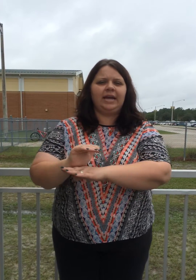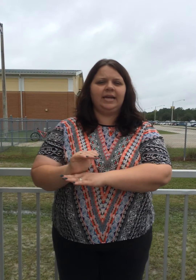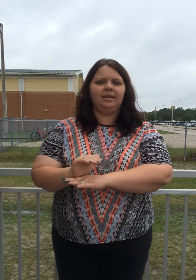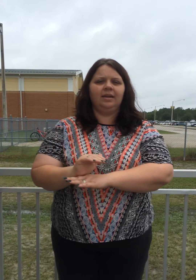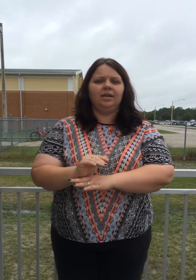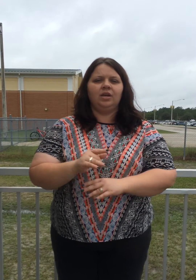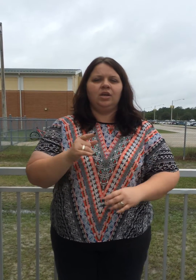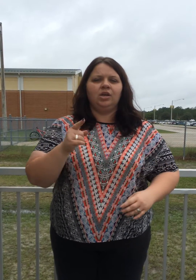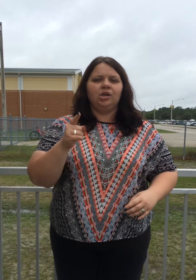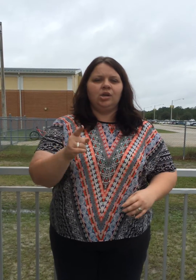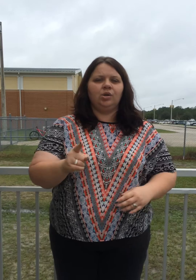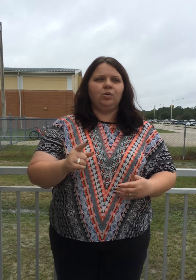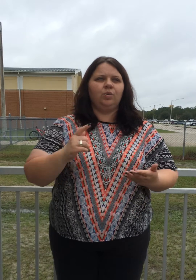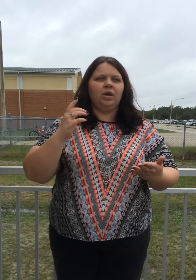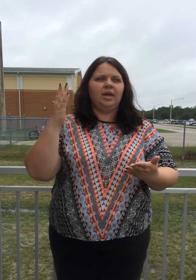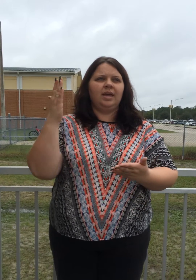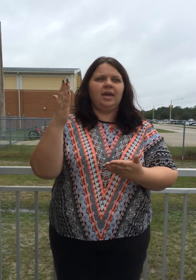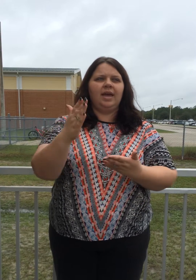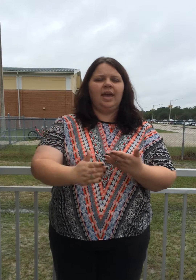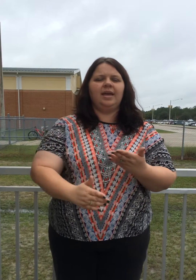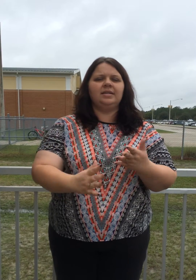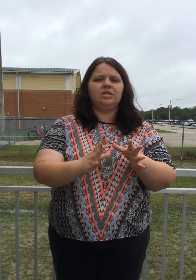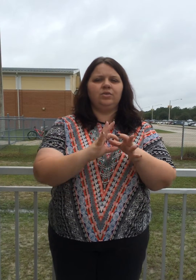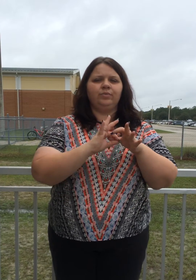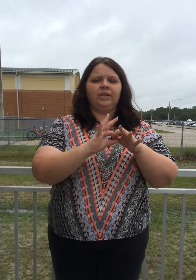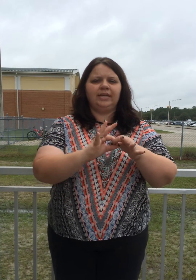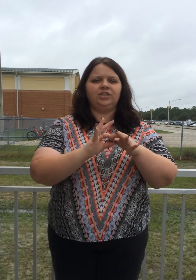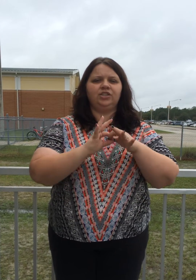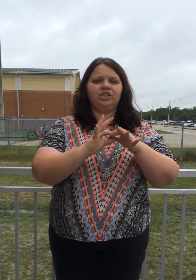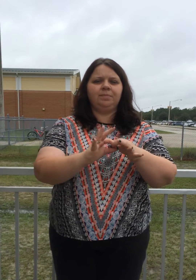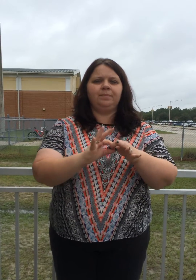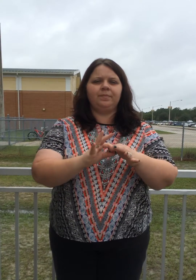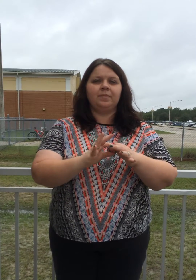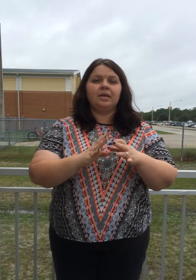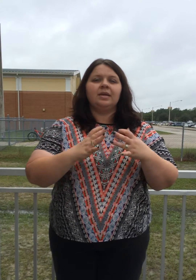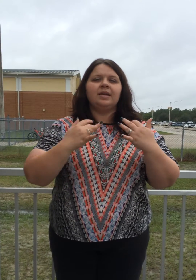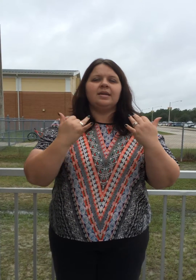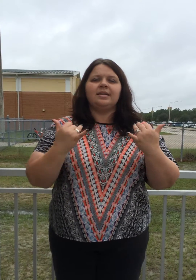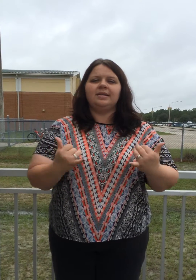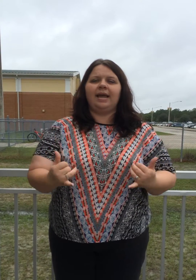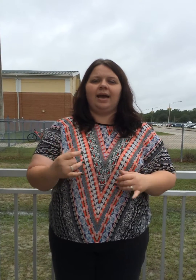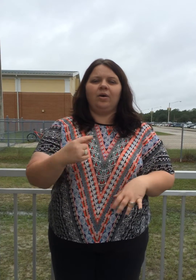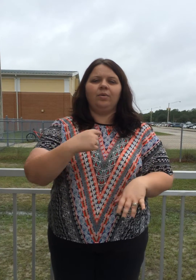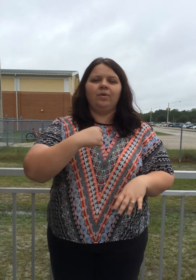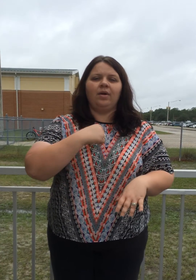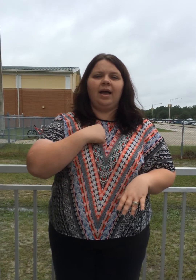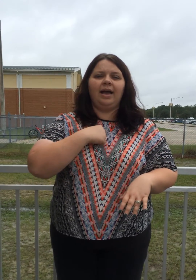night, you end relationship, now